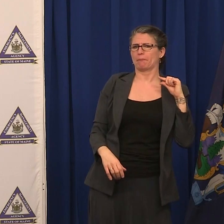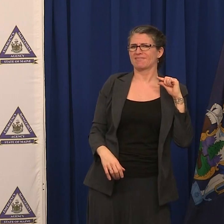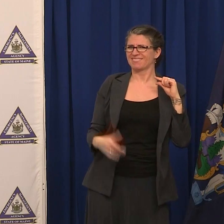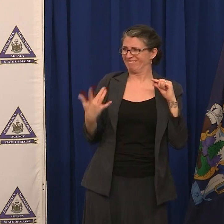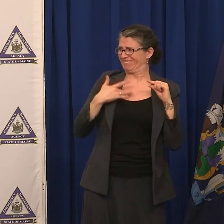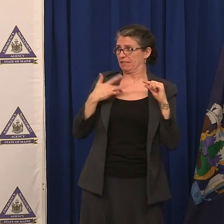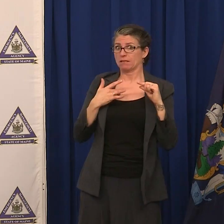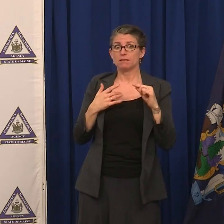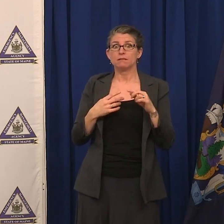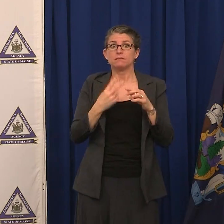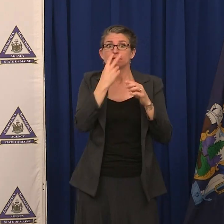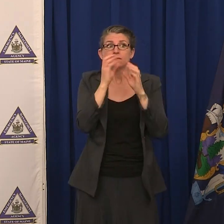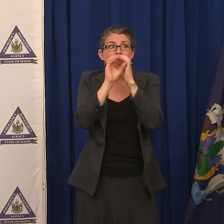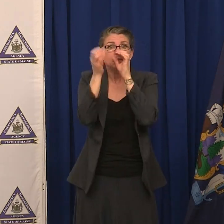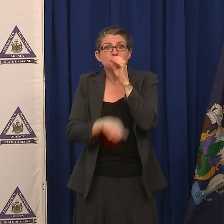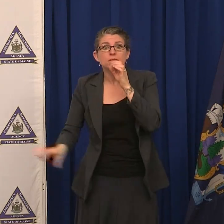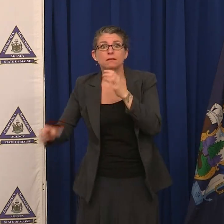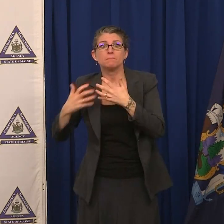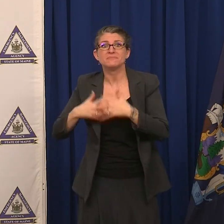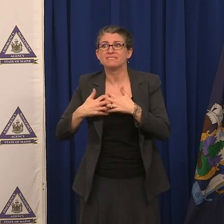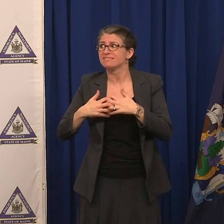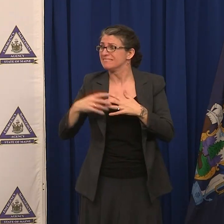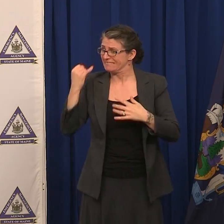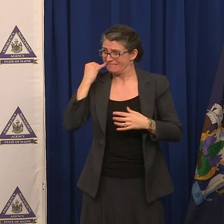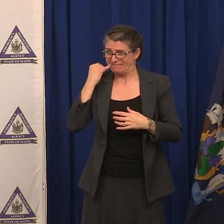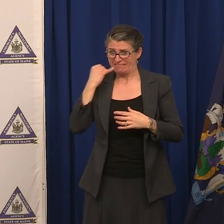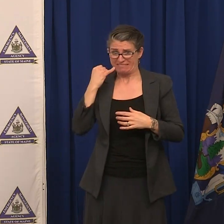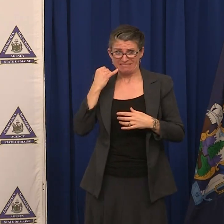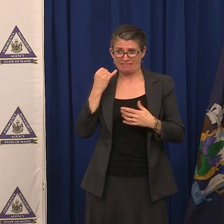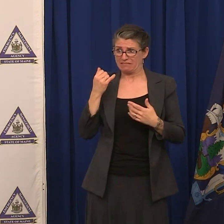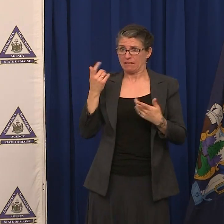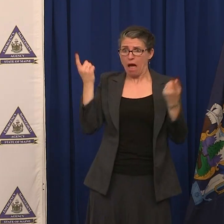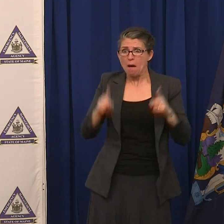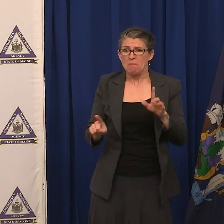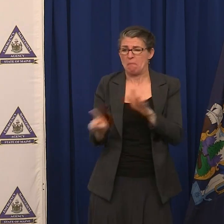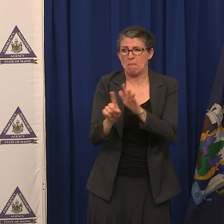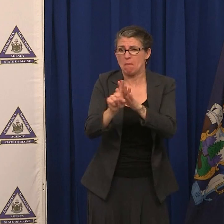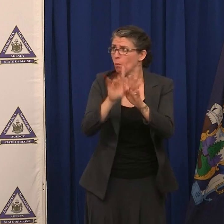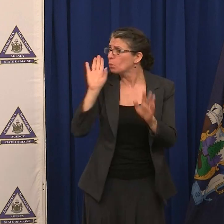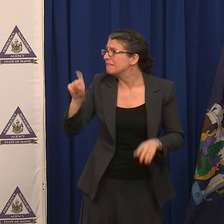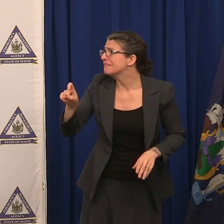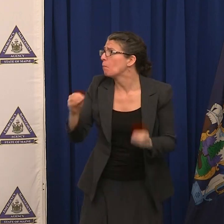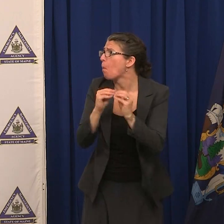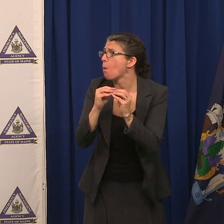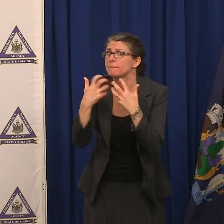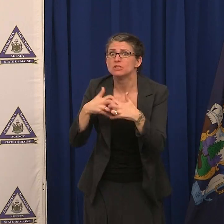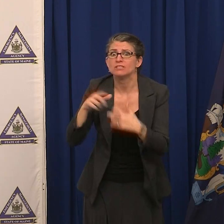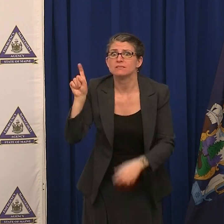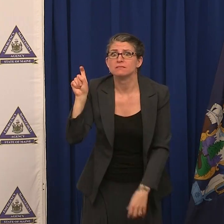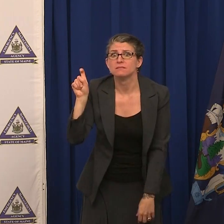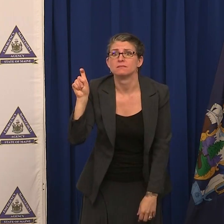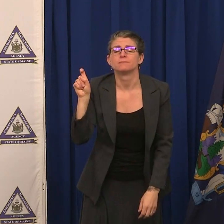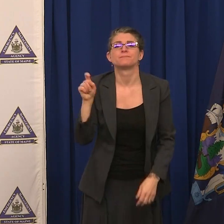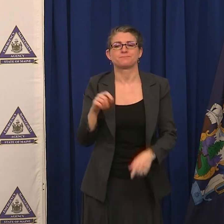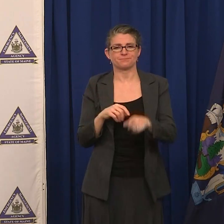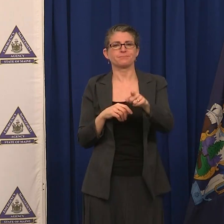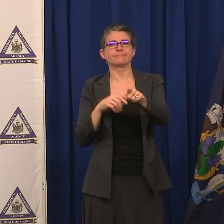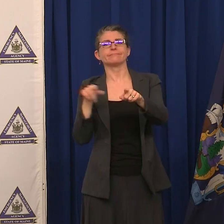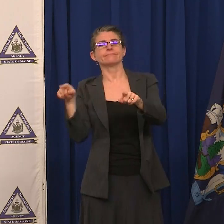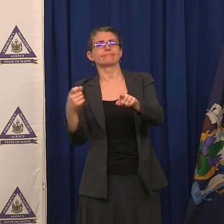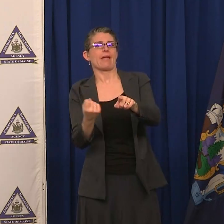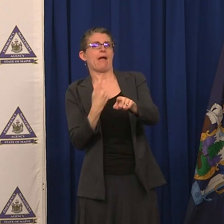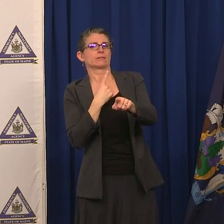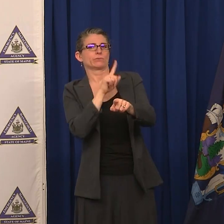term? Good. So Kara's questions are about the national stockpile receipt of supplies that we've gotten, and then also